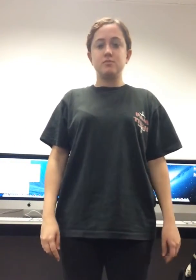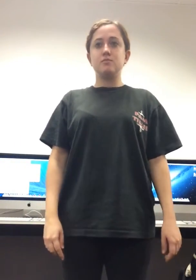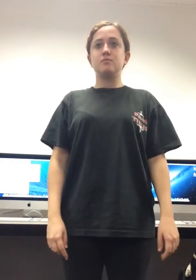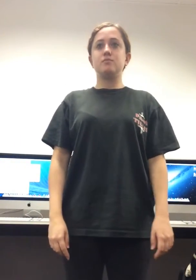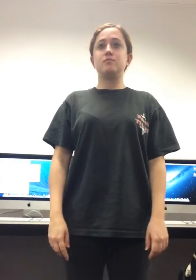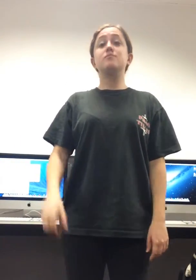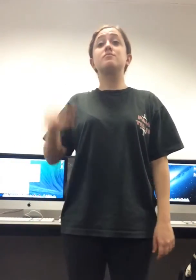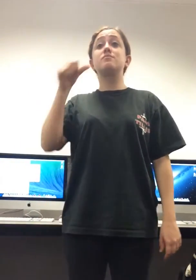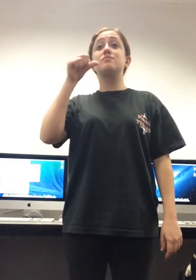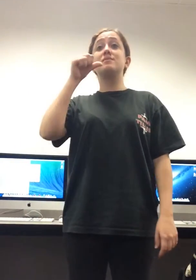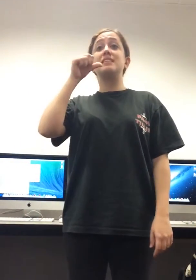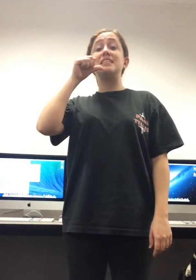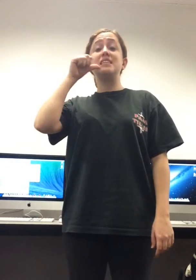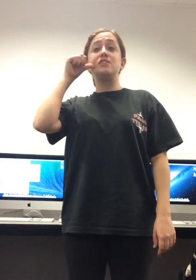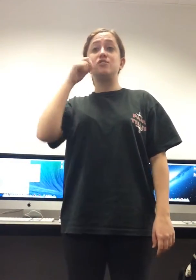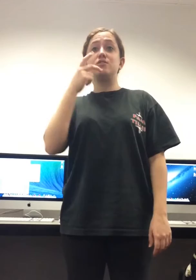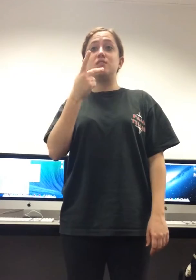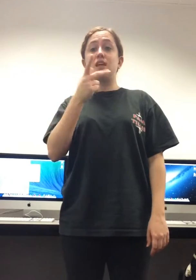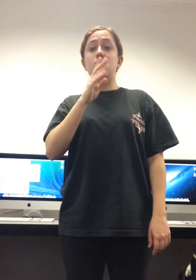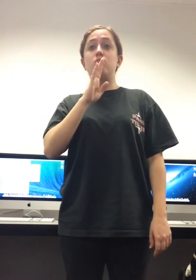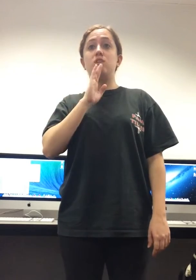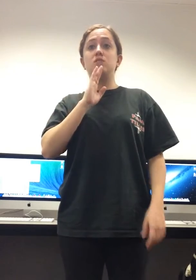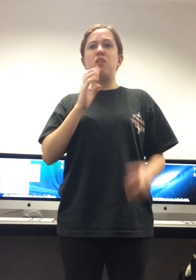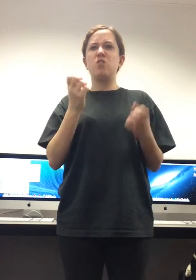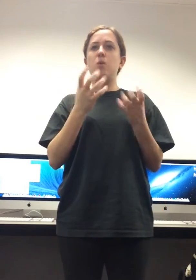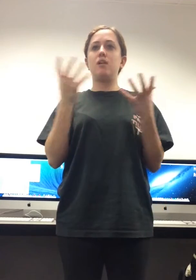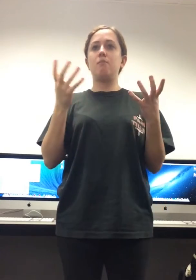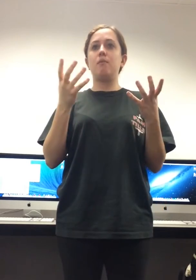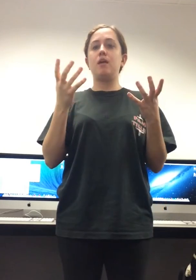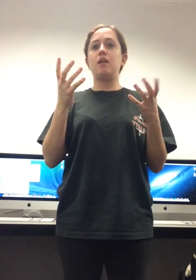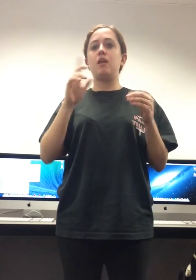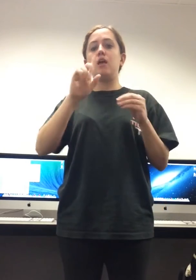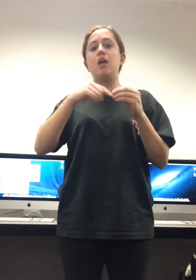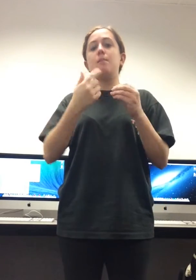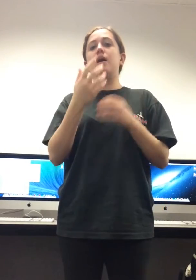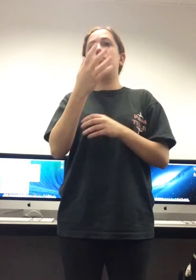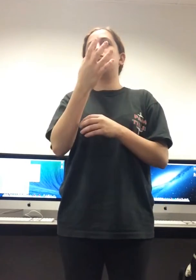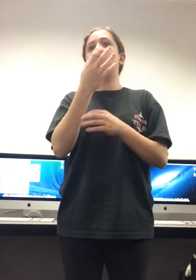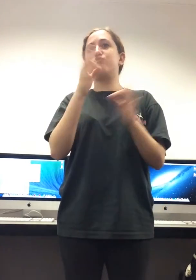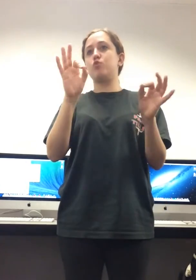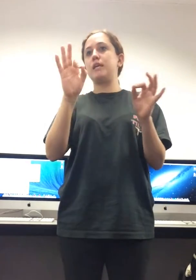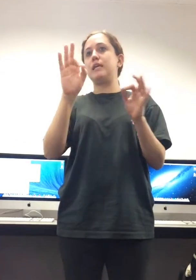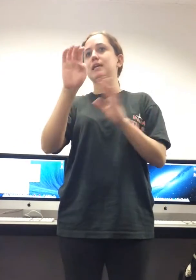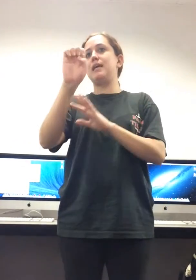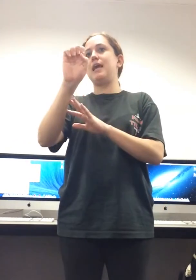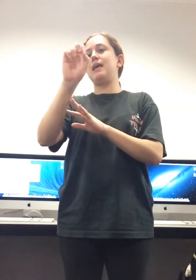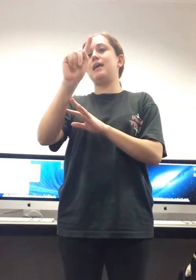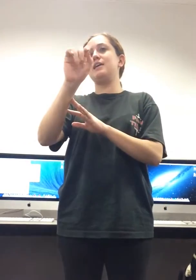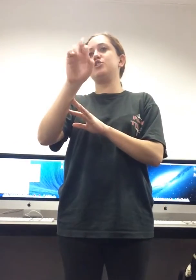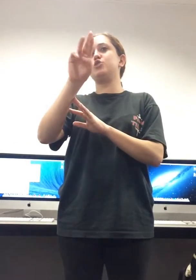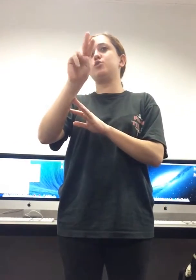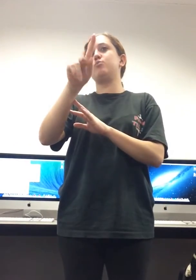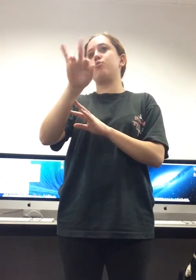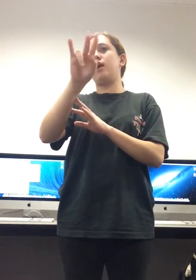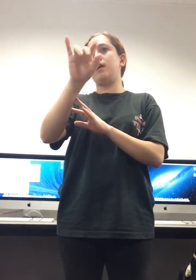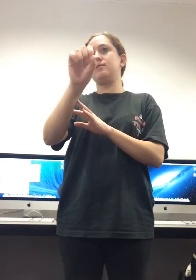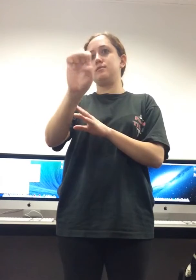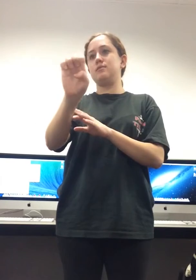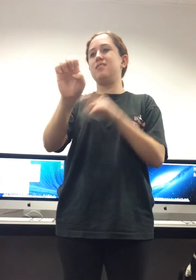Yesterday we spoke quite a bit about free enterprise and how free enterprise is a concept in American history that